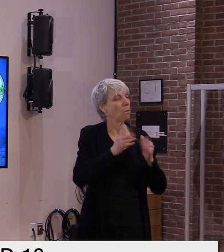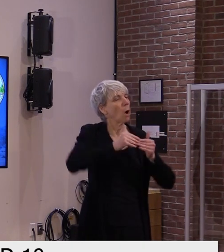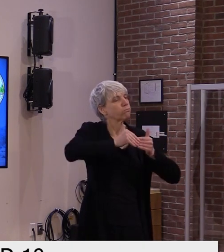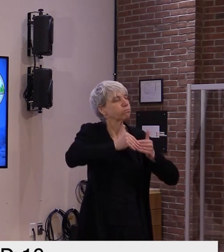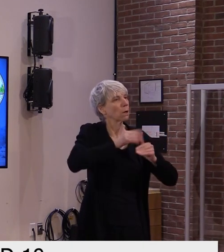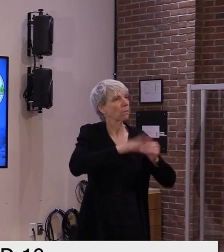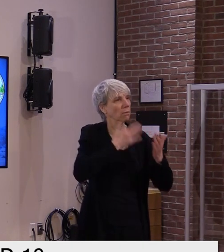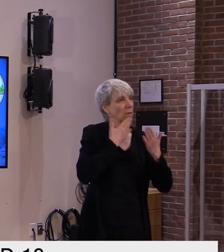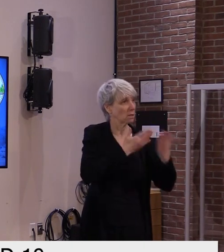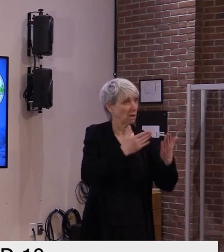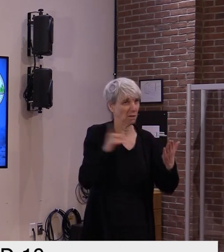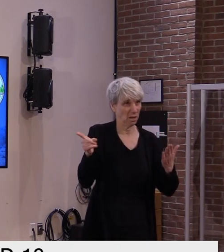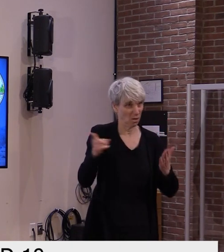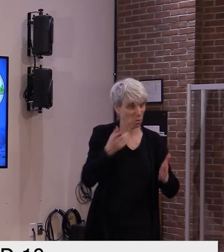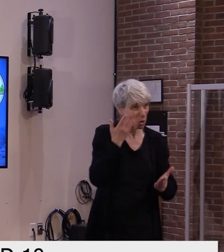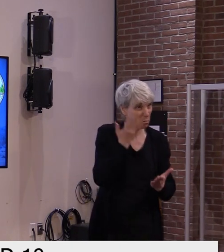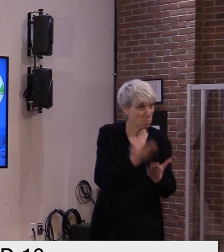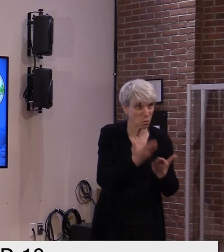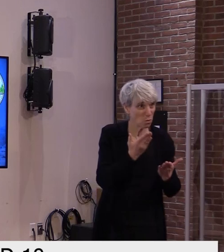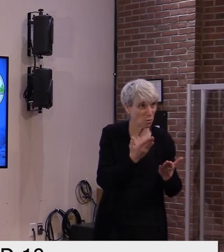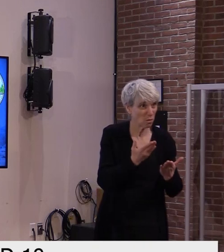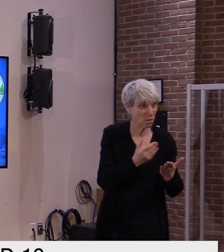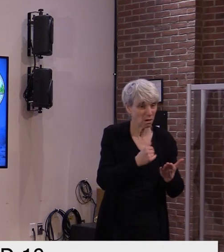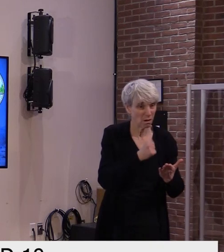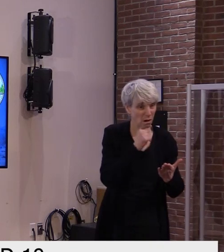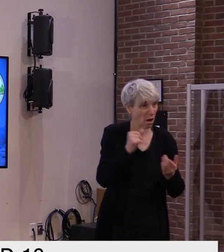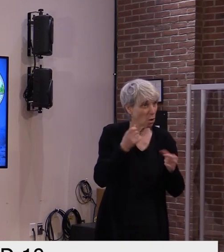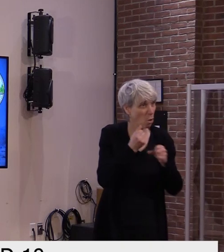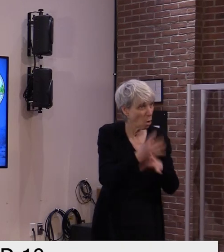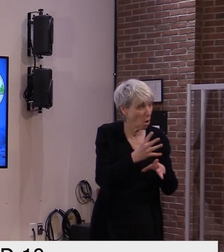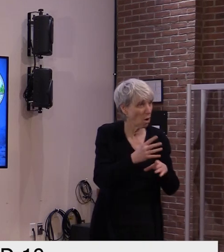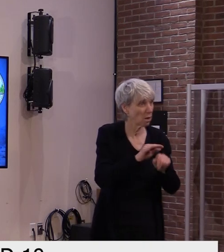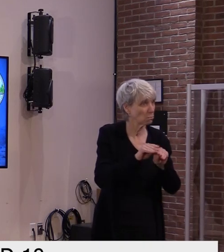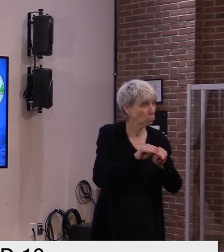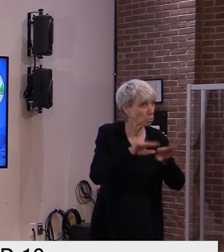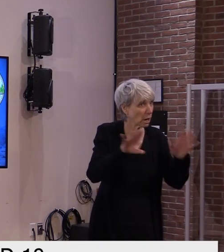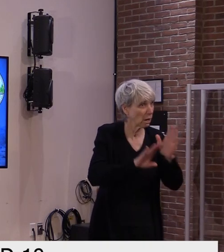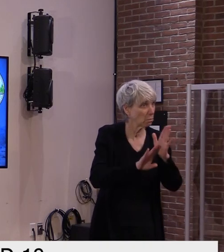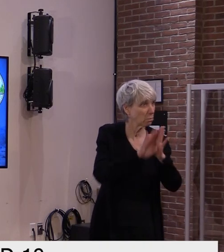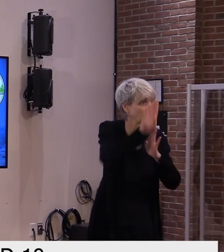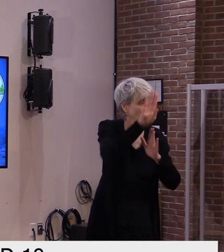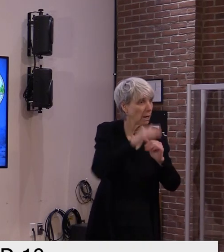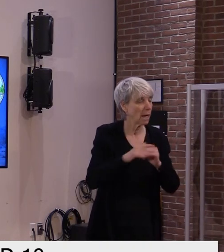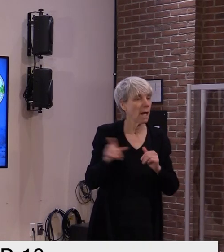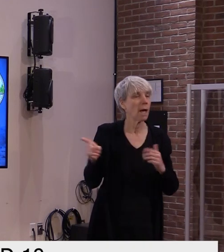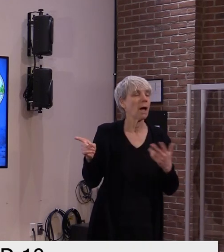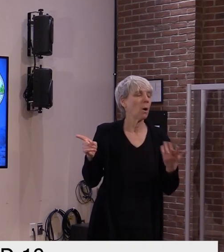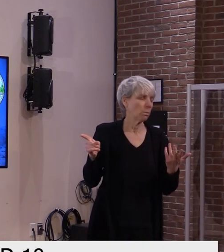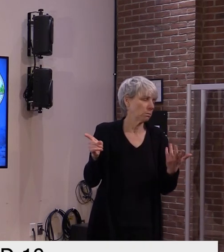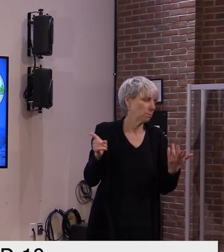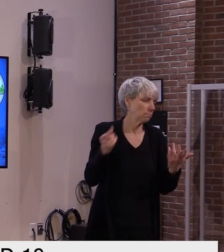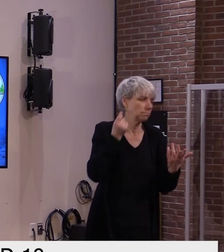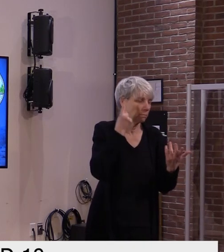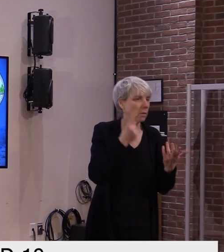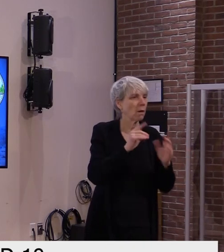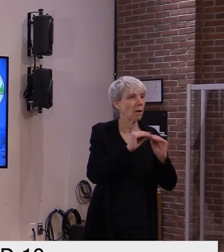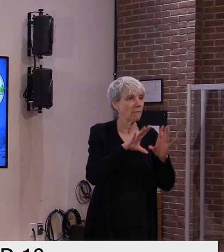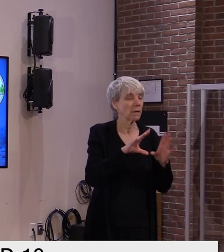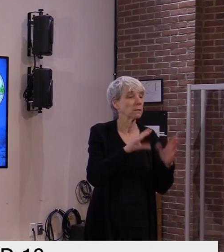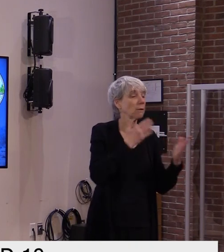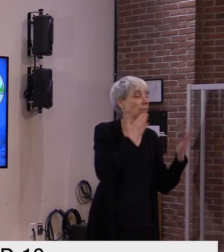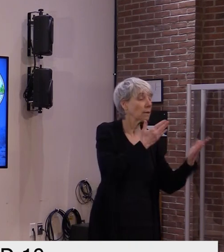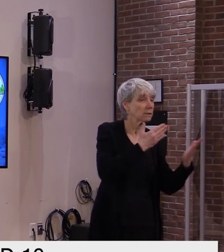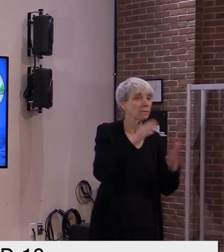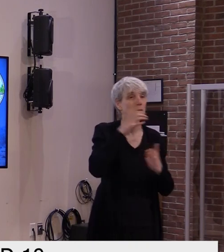Well, obviously, there were more people getting together. We had, I think Dr. Levine had said earlier, that we are seeing